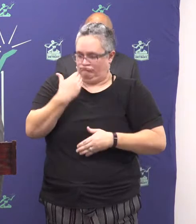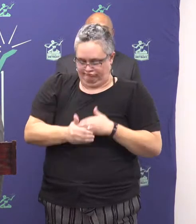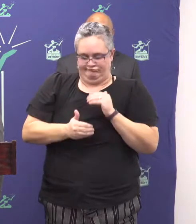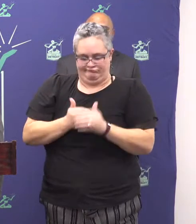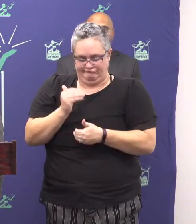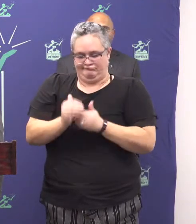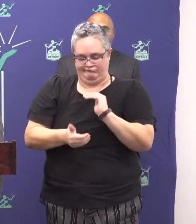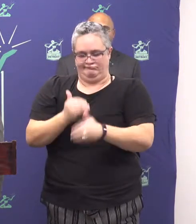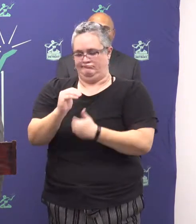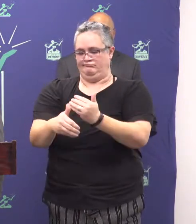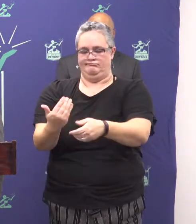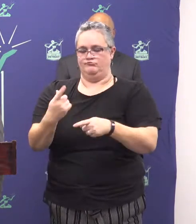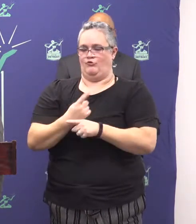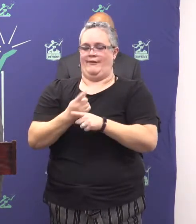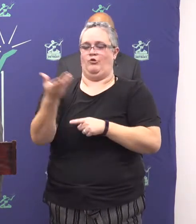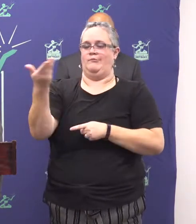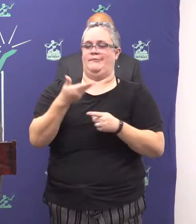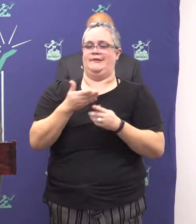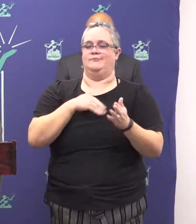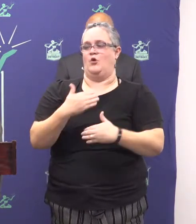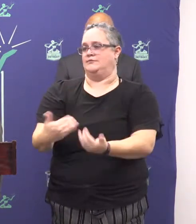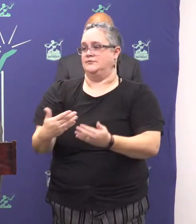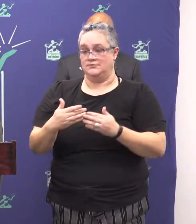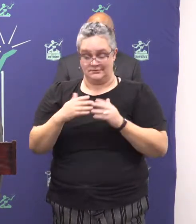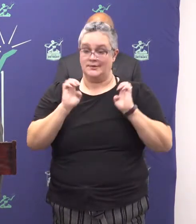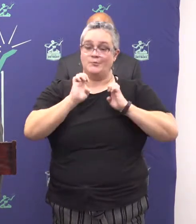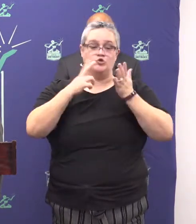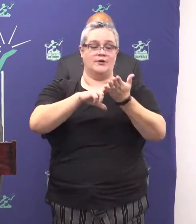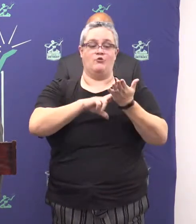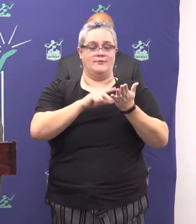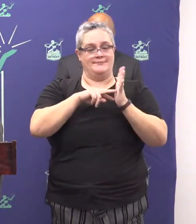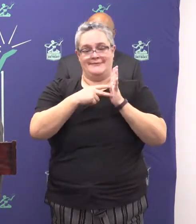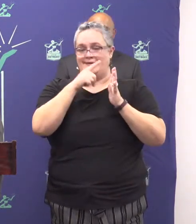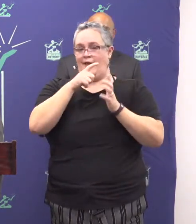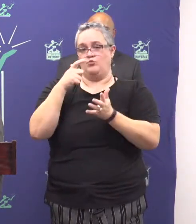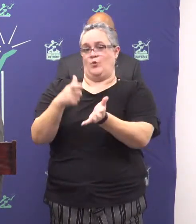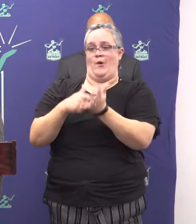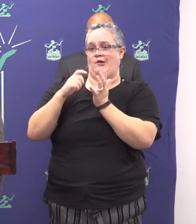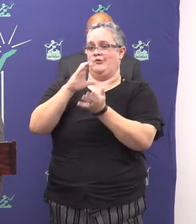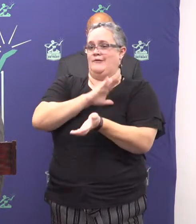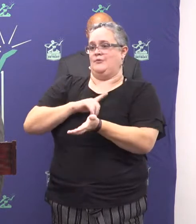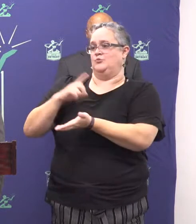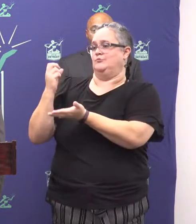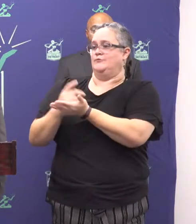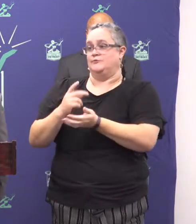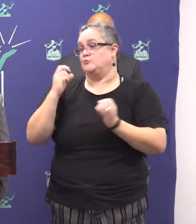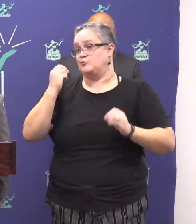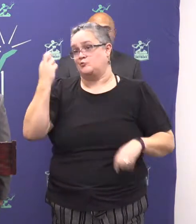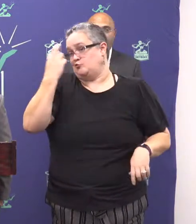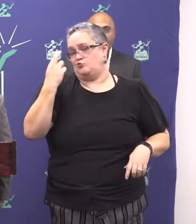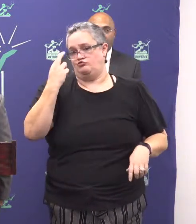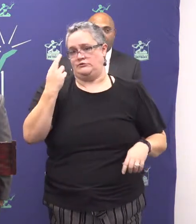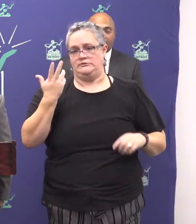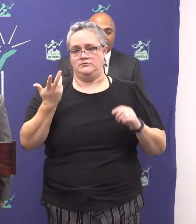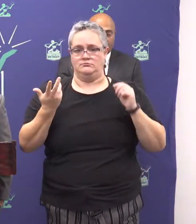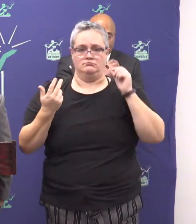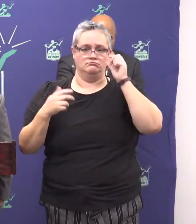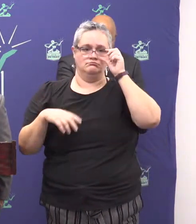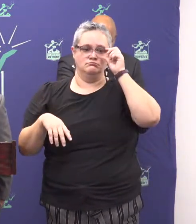process. So the emergency contract does not require council approval. So there was no reason to